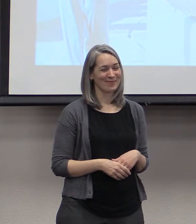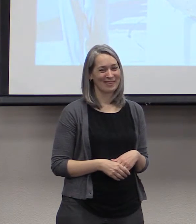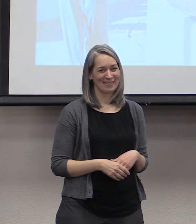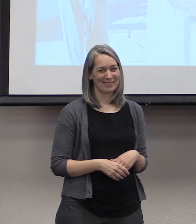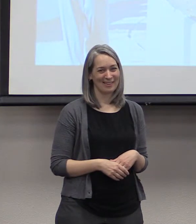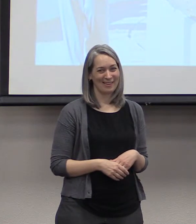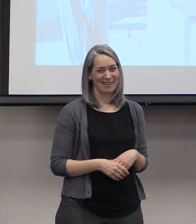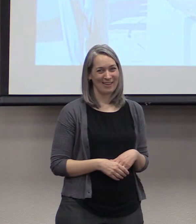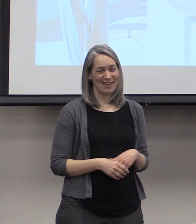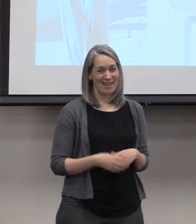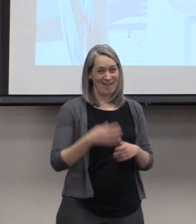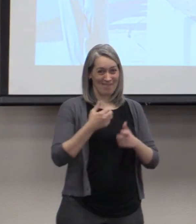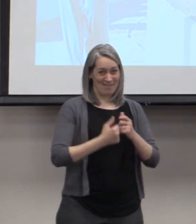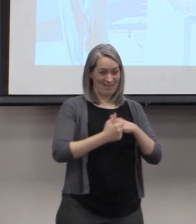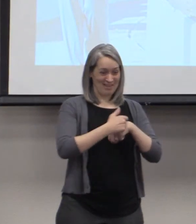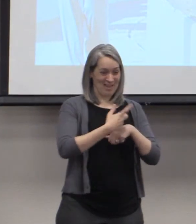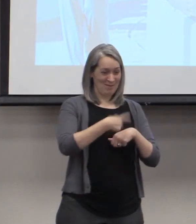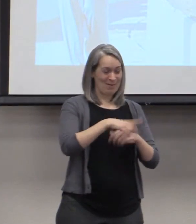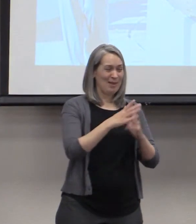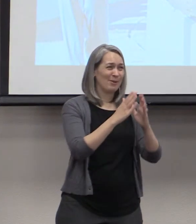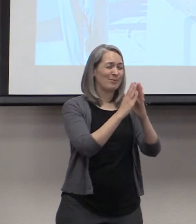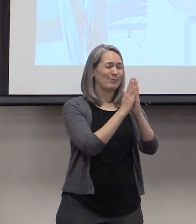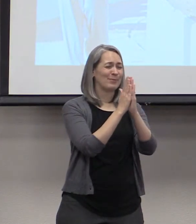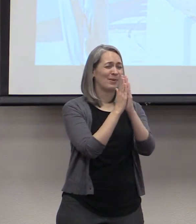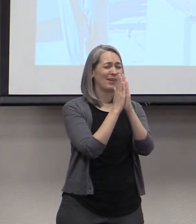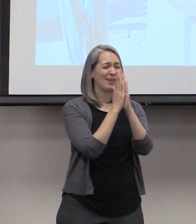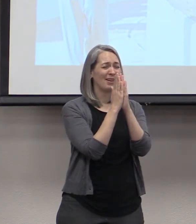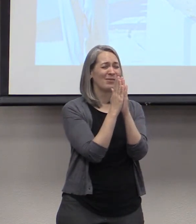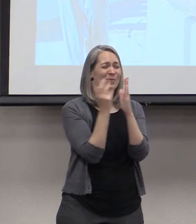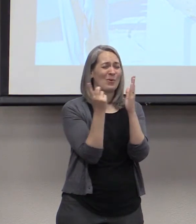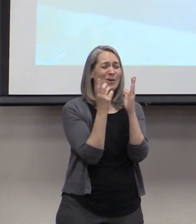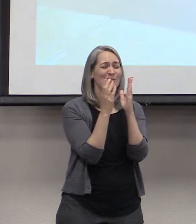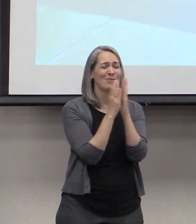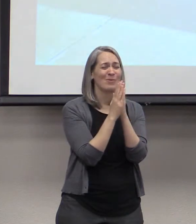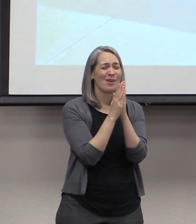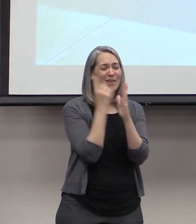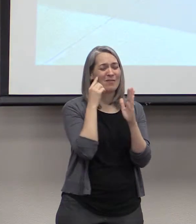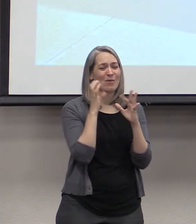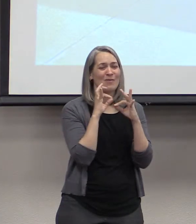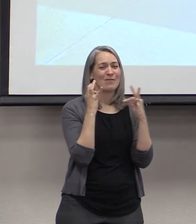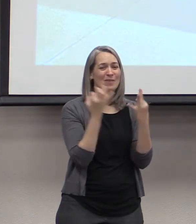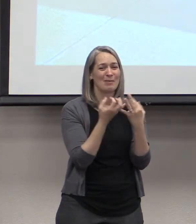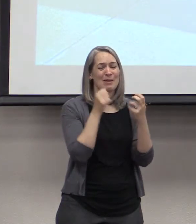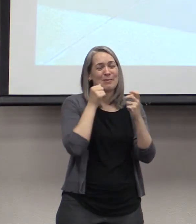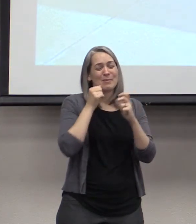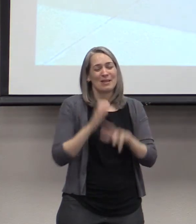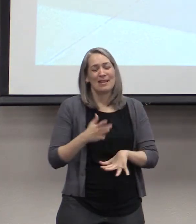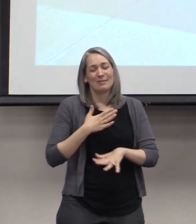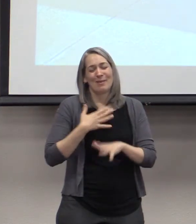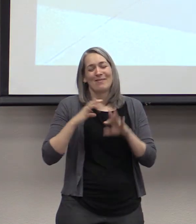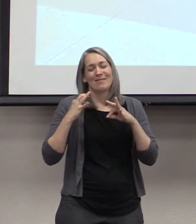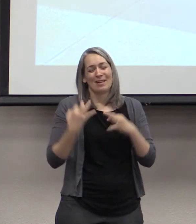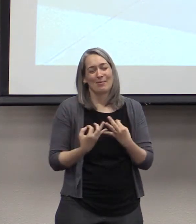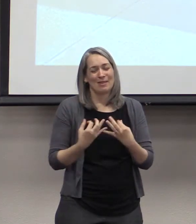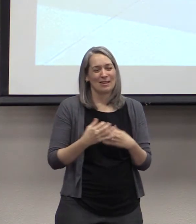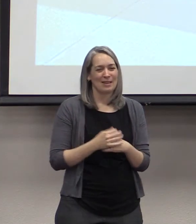And every time that they prayed, they would always pray for their families, to bless their families.